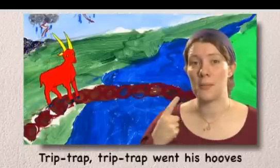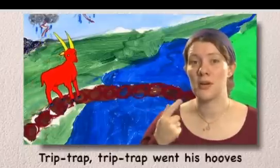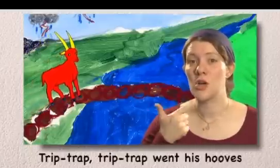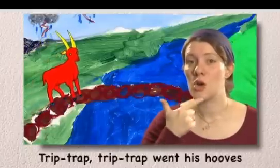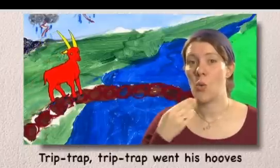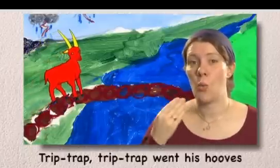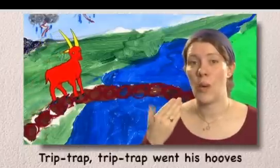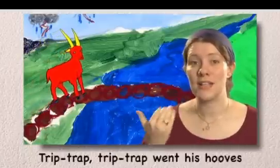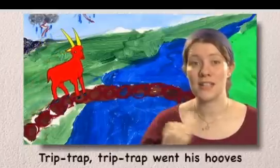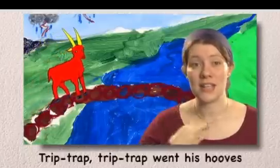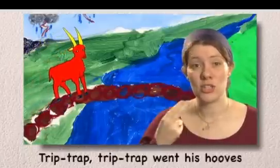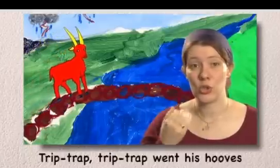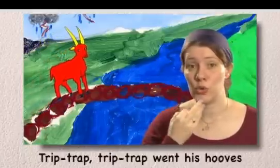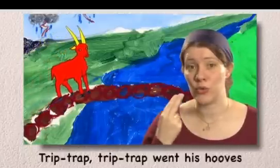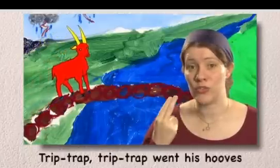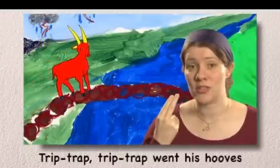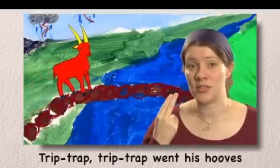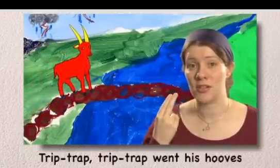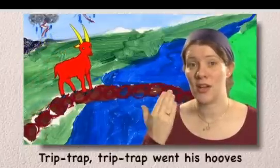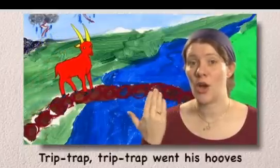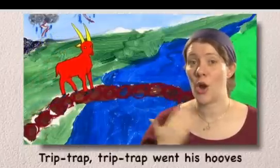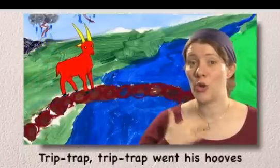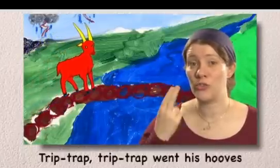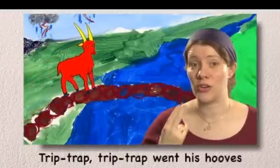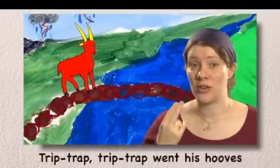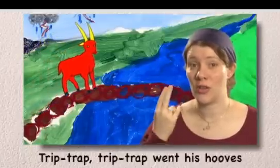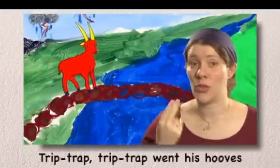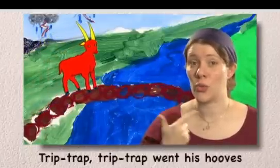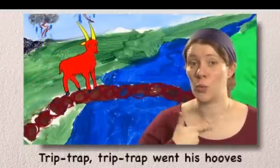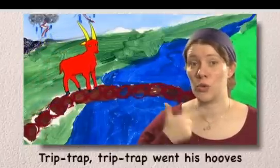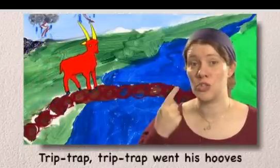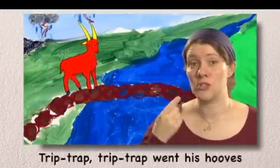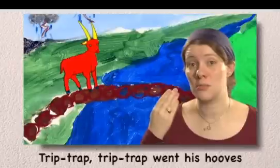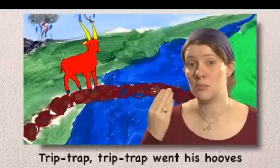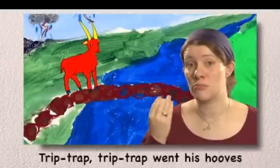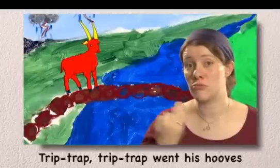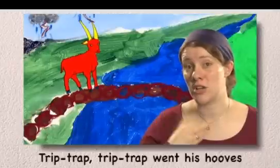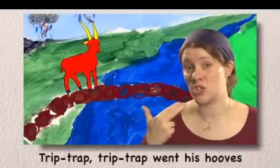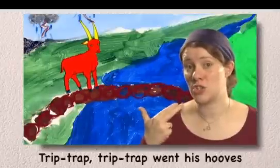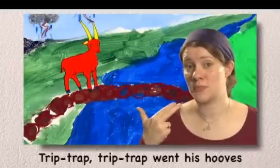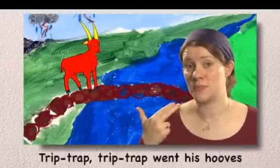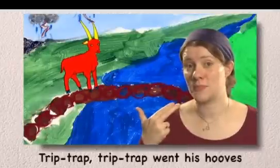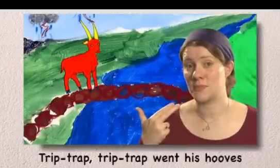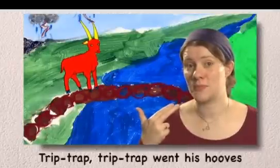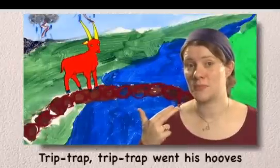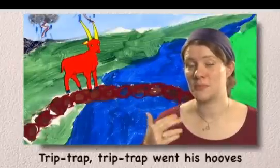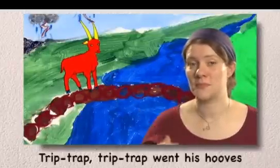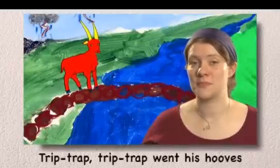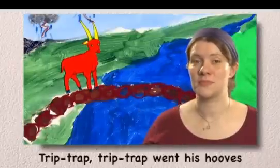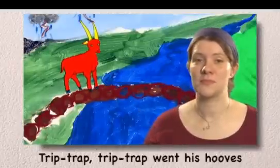-trap, went his hooves over the wooden bridge.